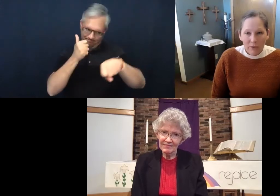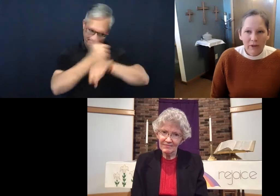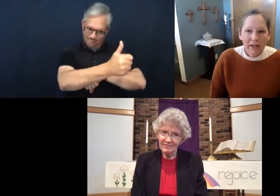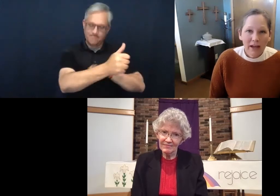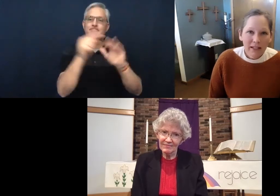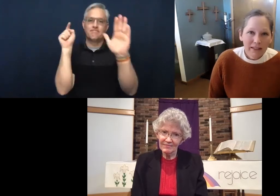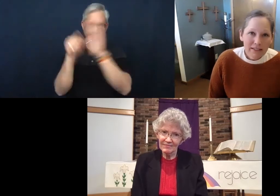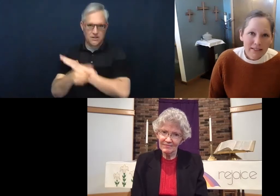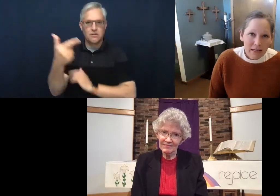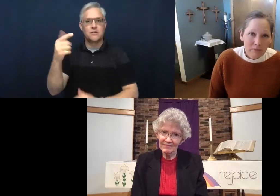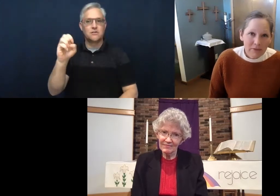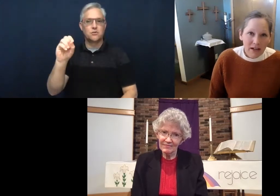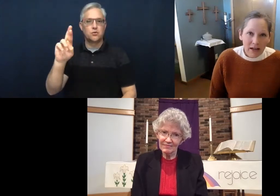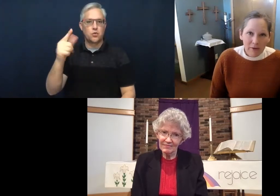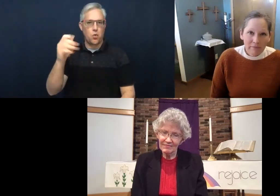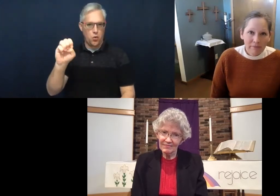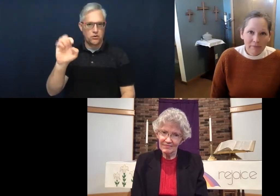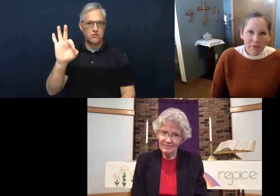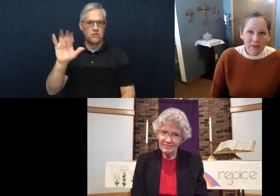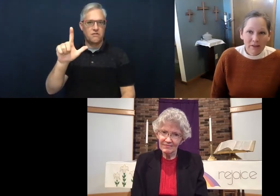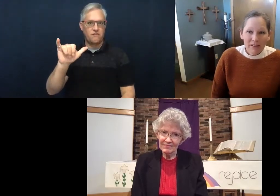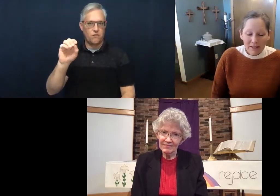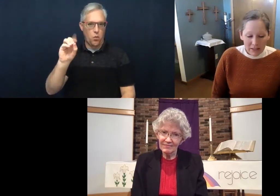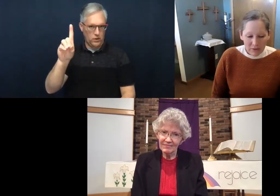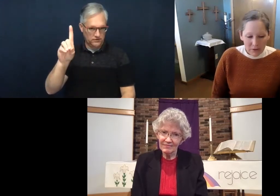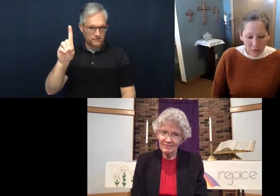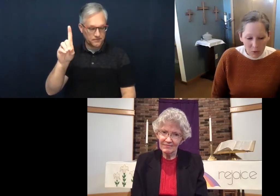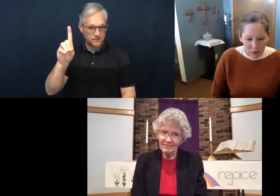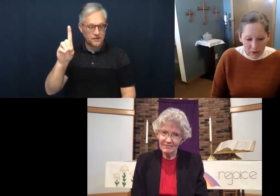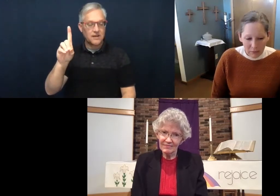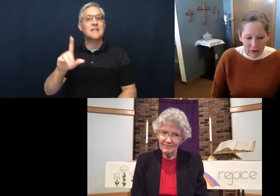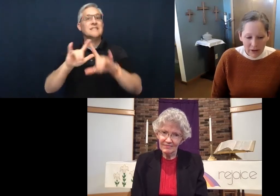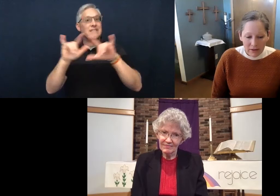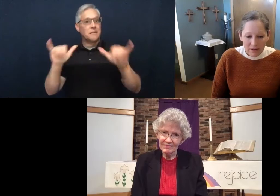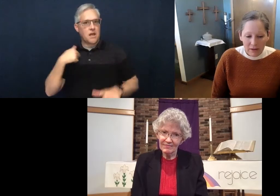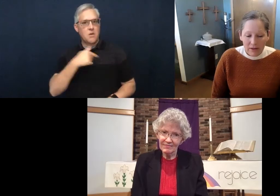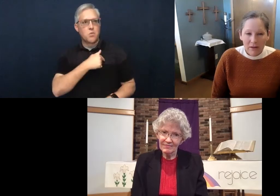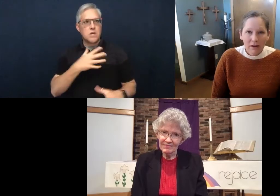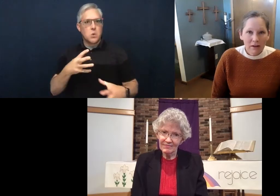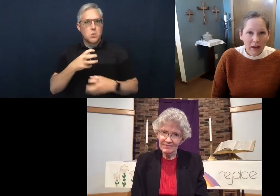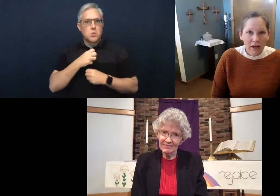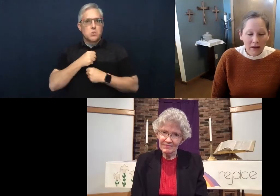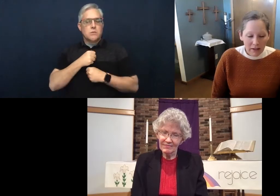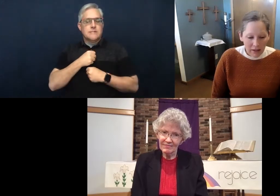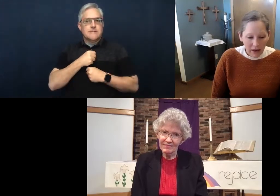we at the same time continue to hold our breath again and